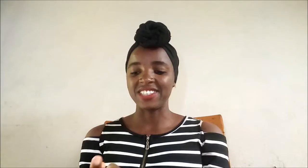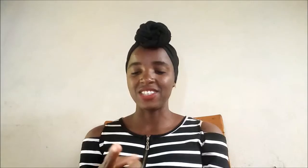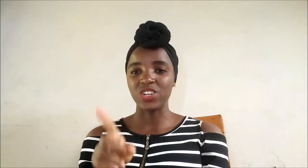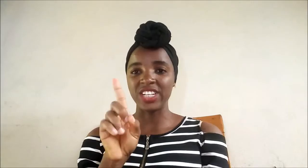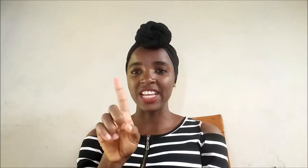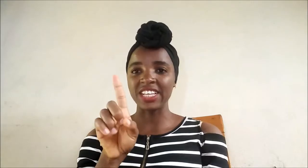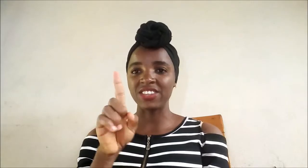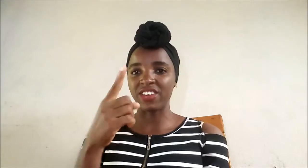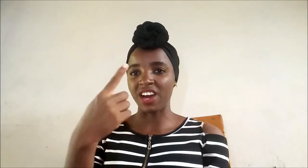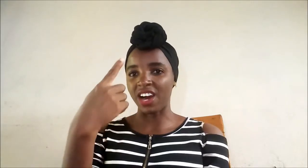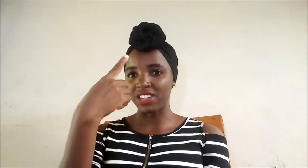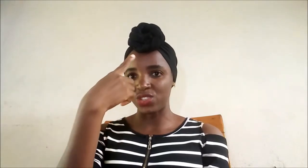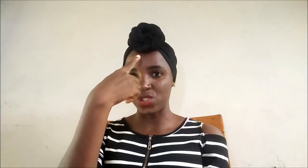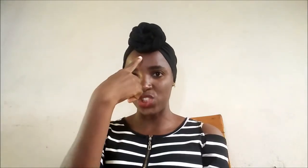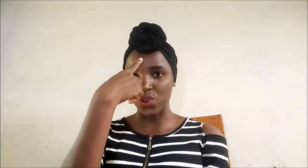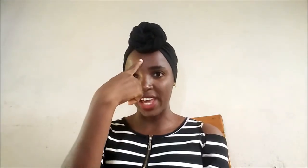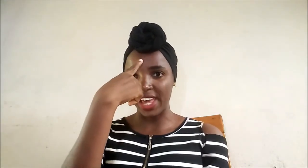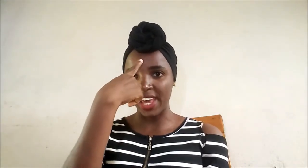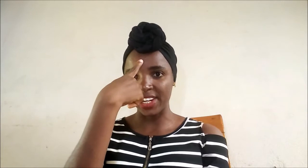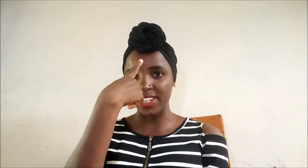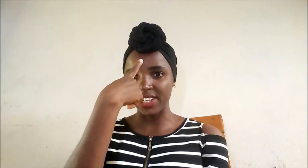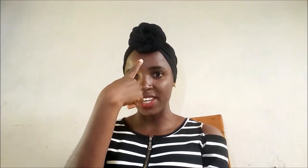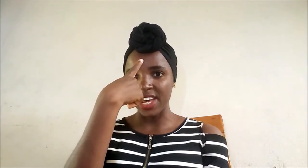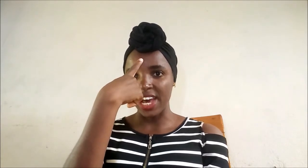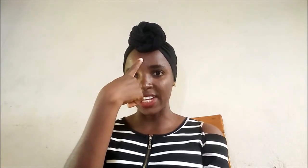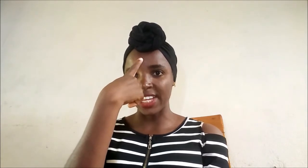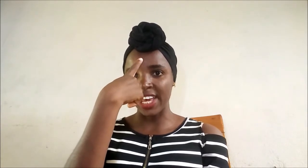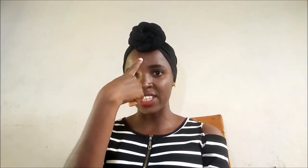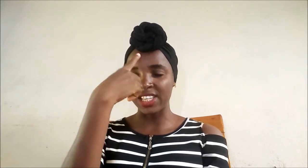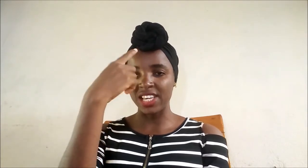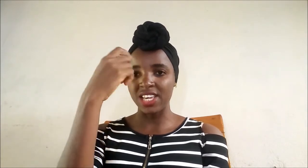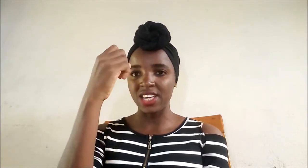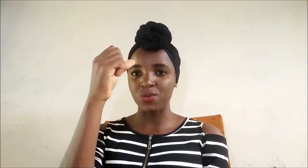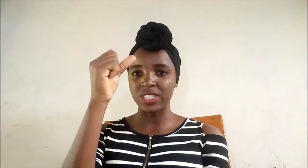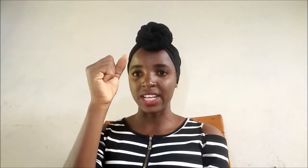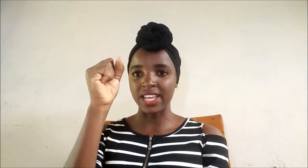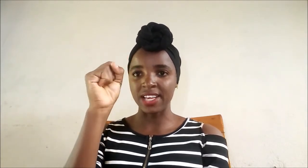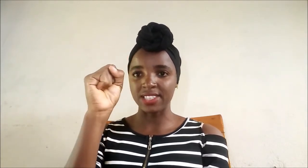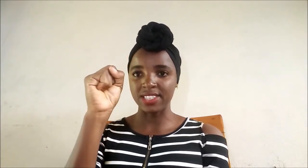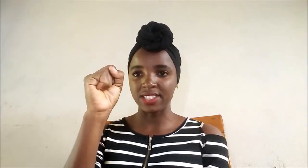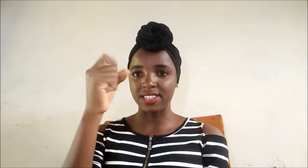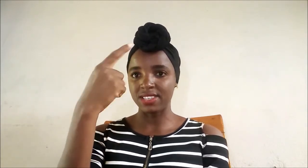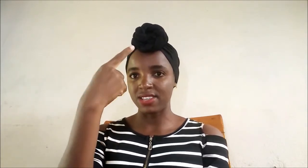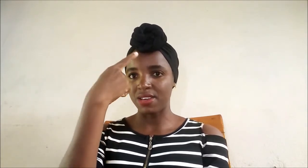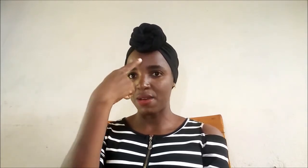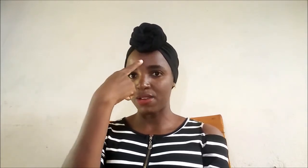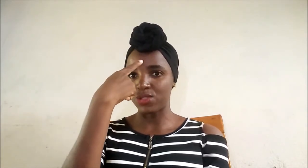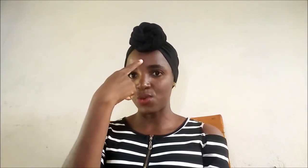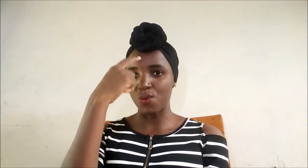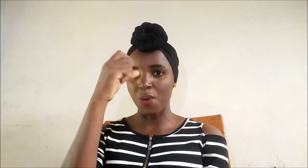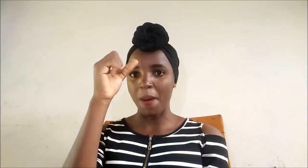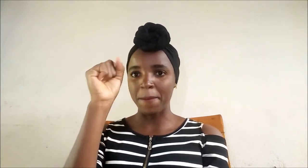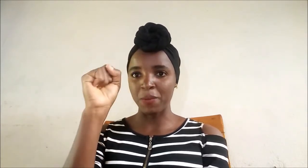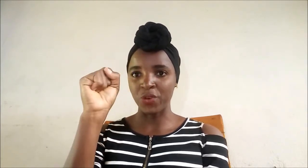Your index finger, you touch your head. And end with an S. So